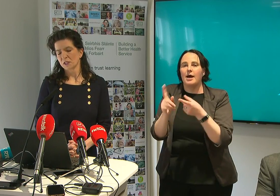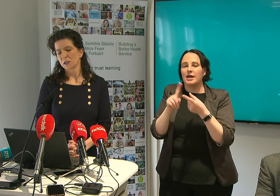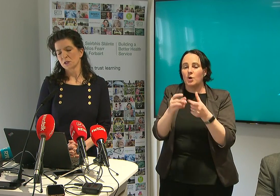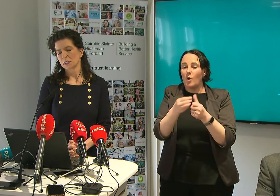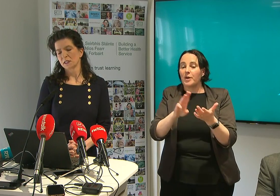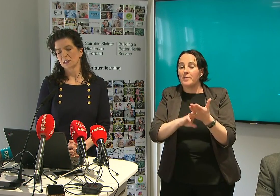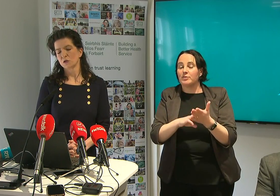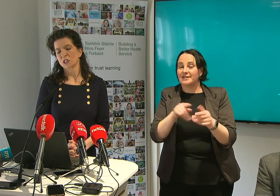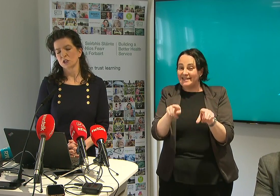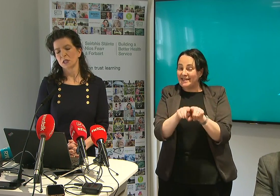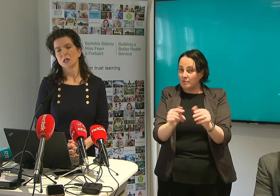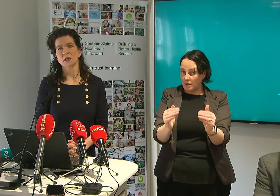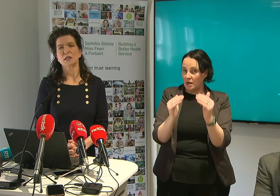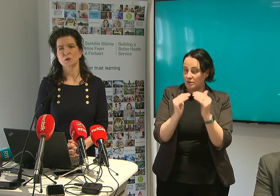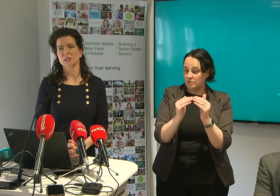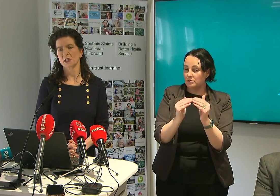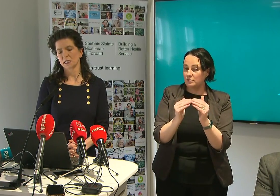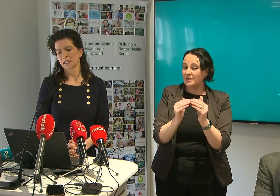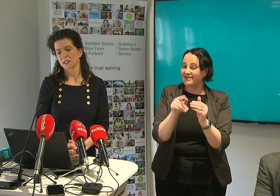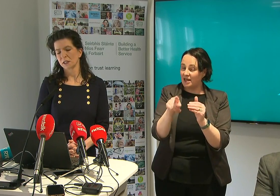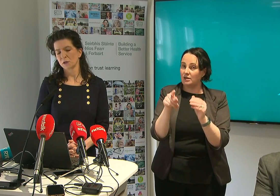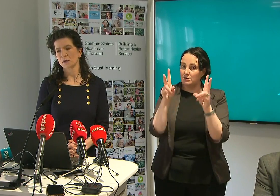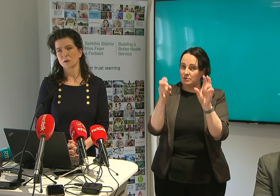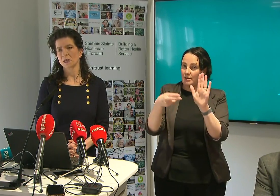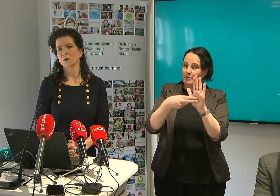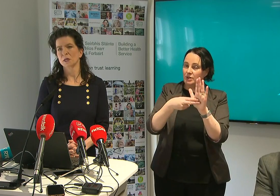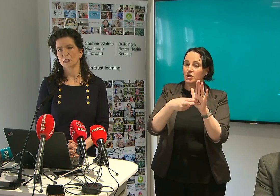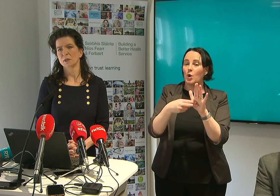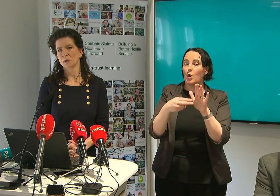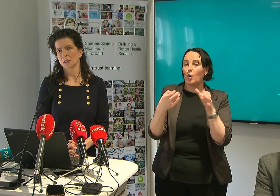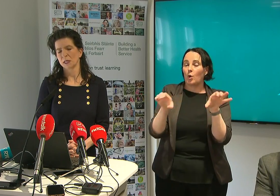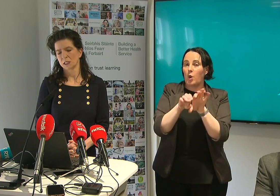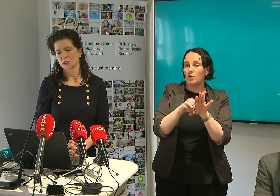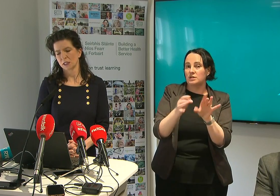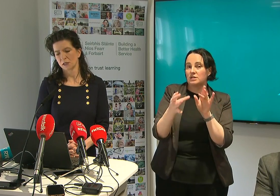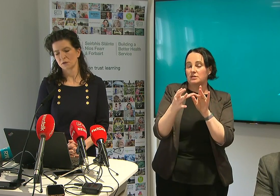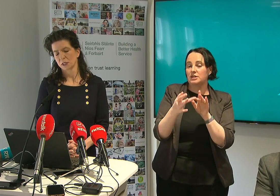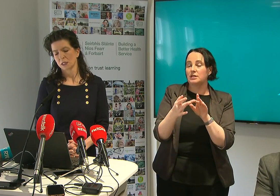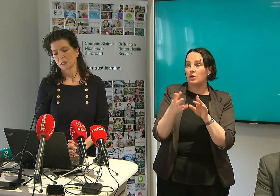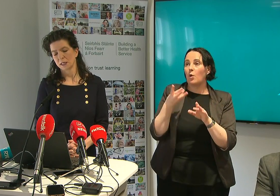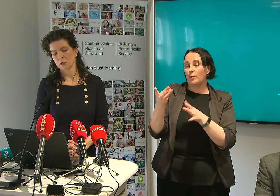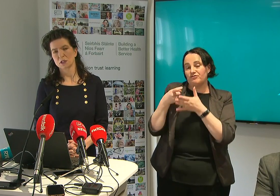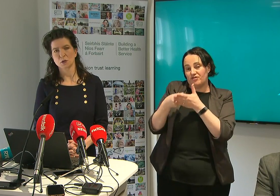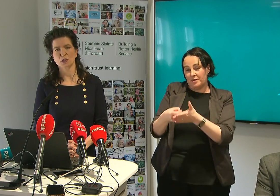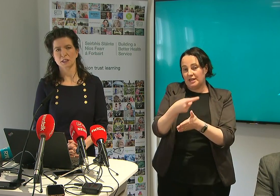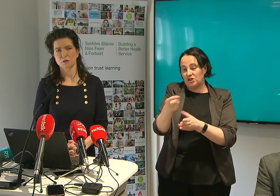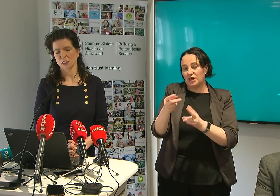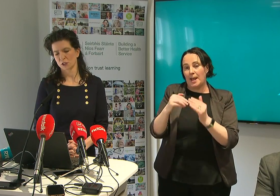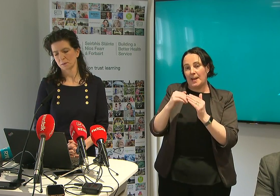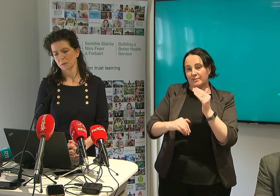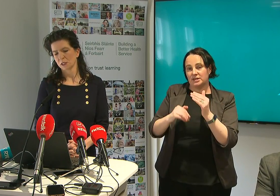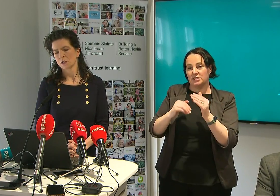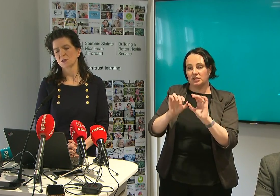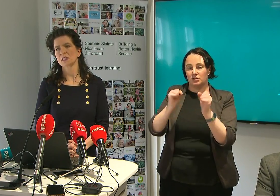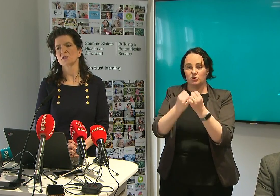members of the household in this situation are close contacts, and therefore they will be recommended to have limited social